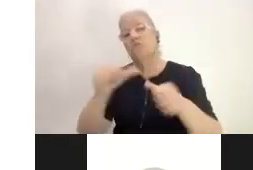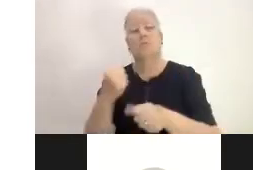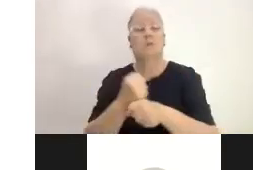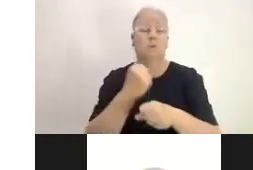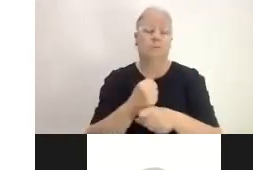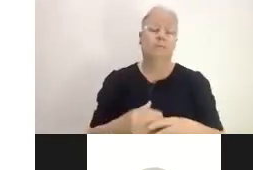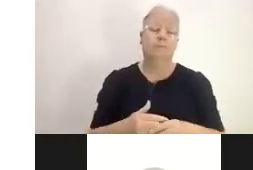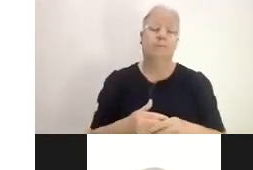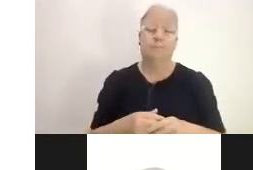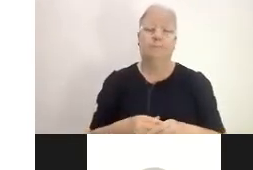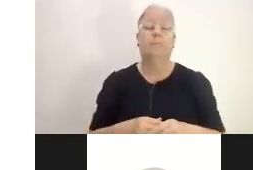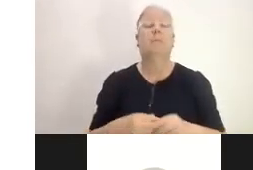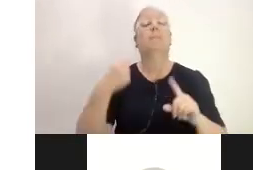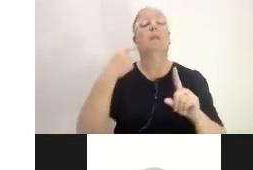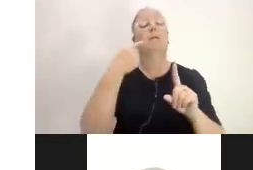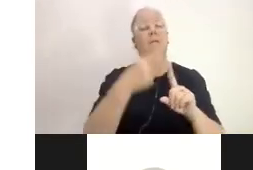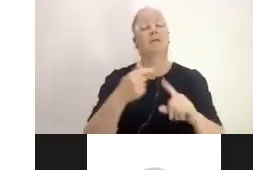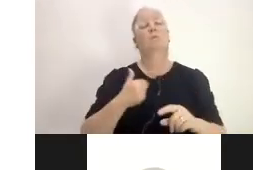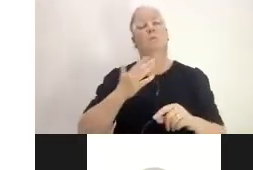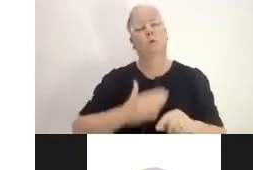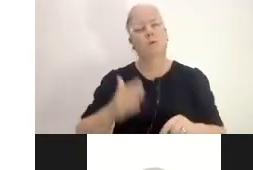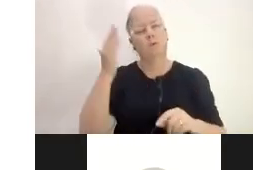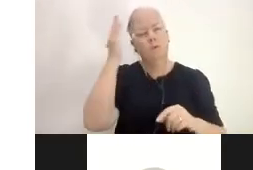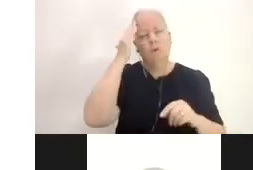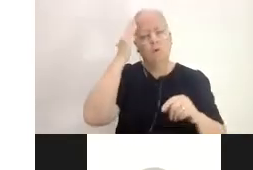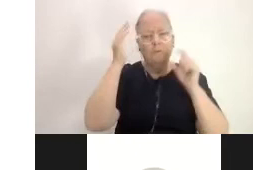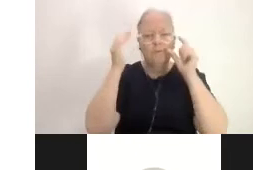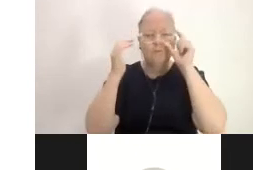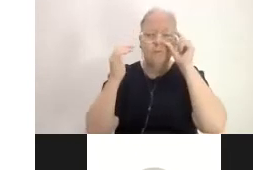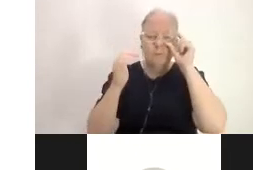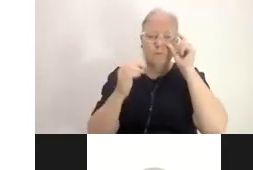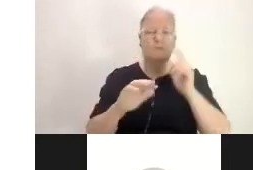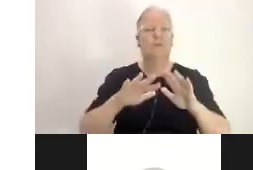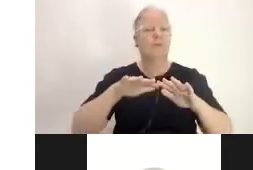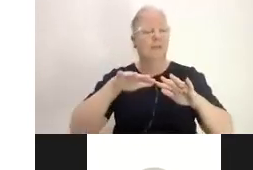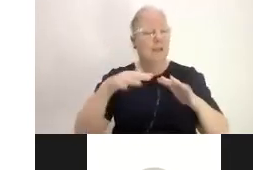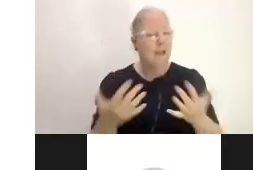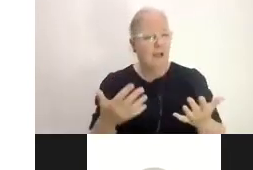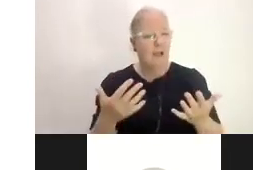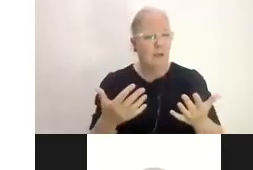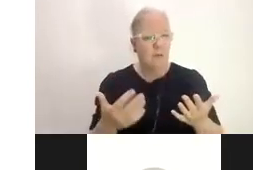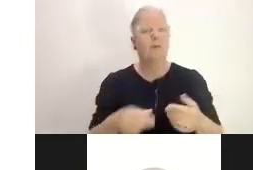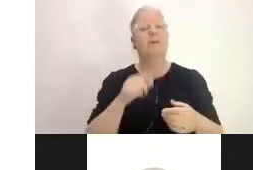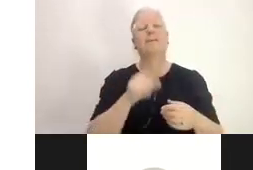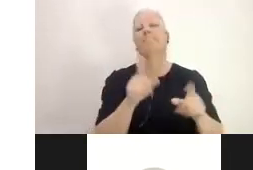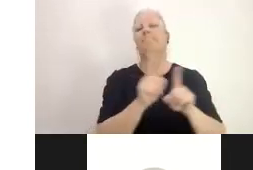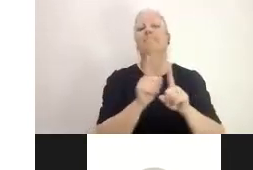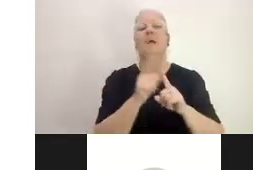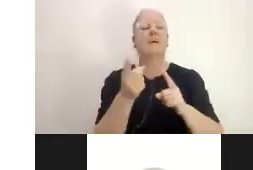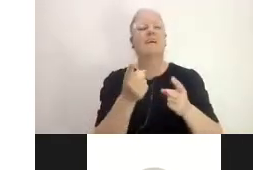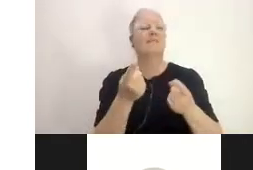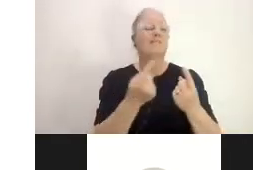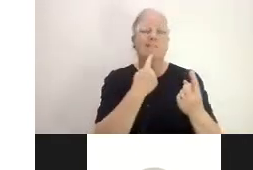also we like to see how our material will be used for in-country advocacy, accountability